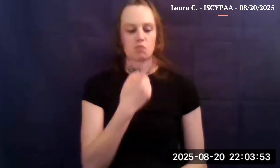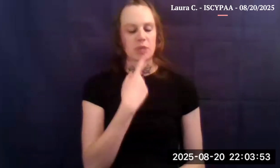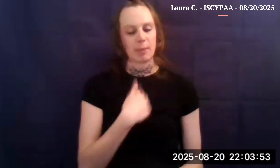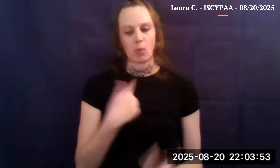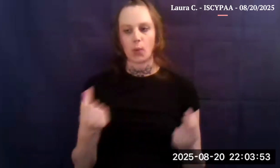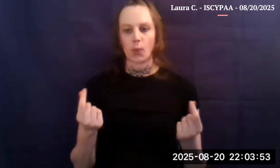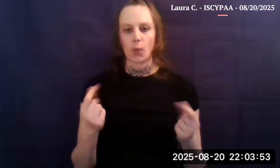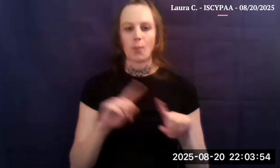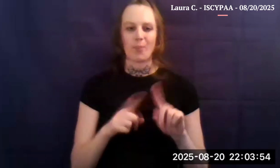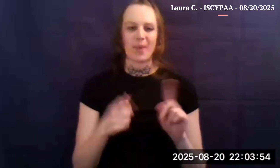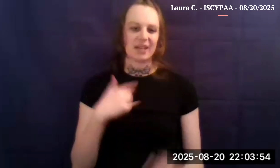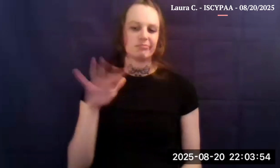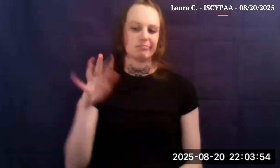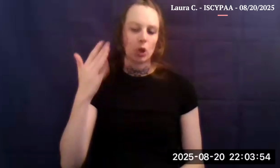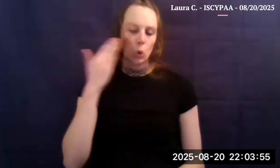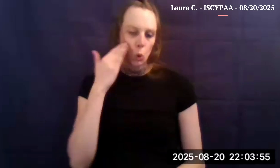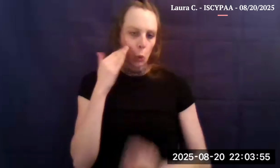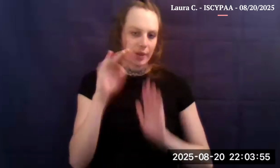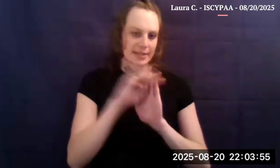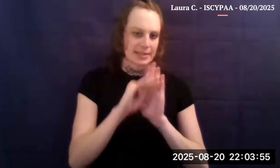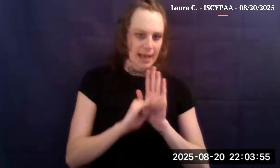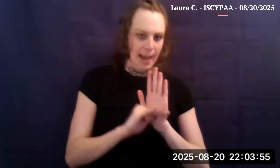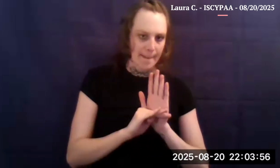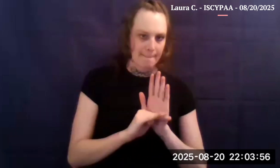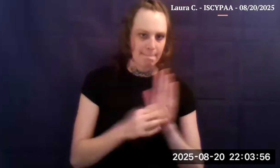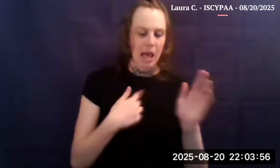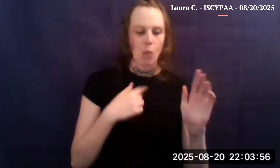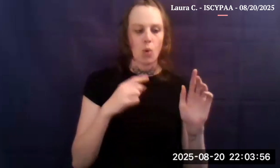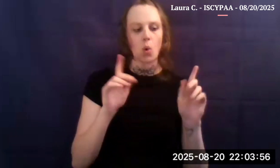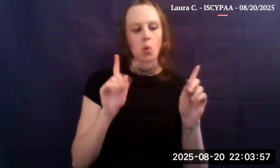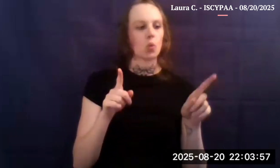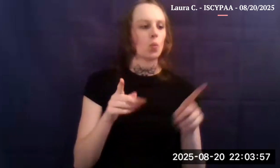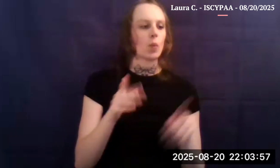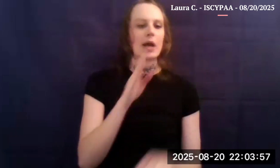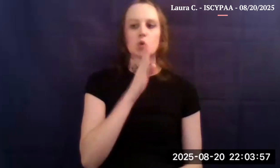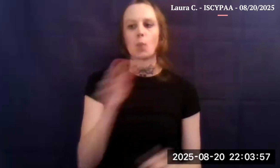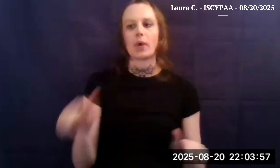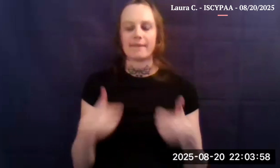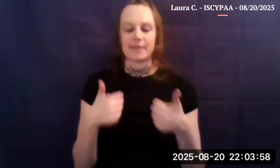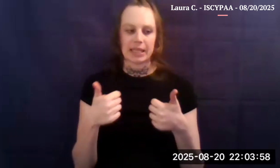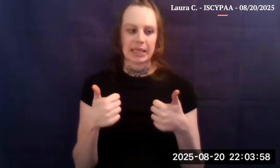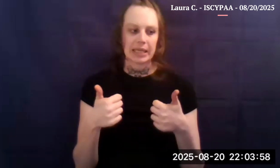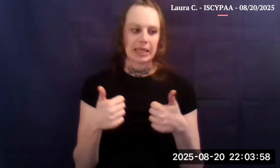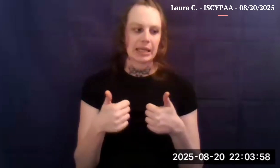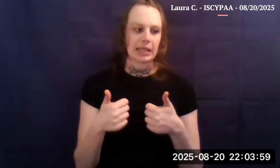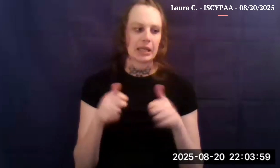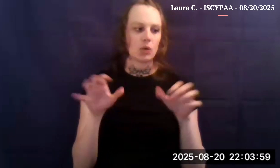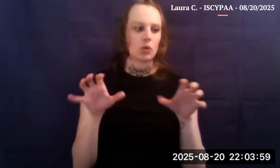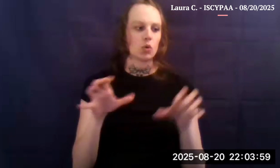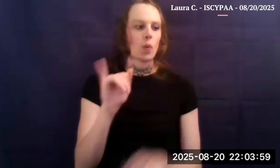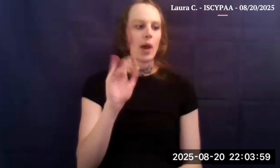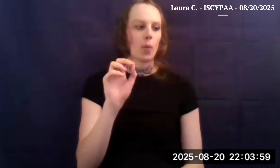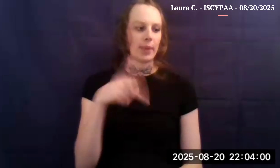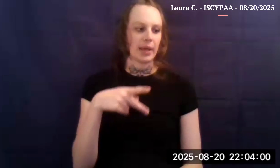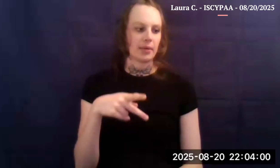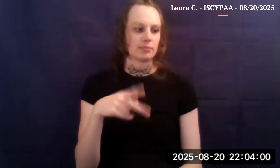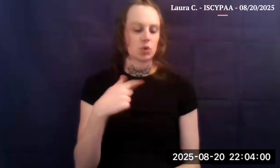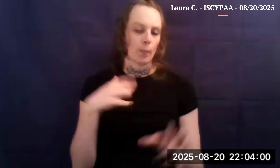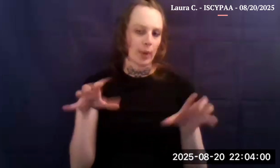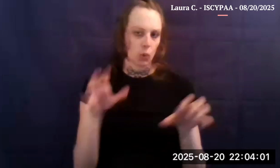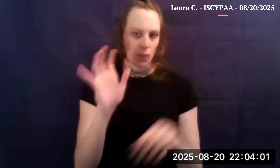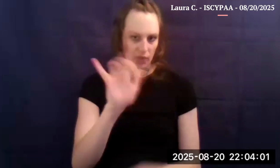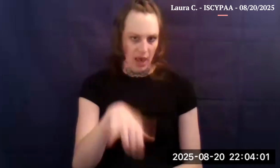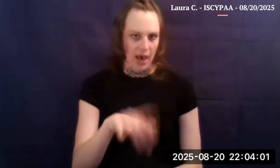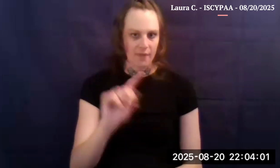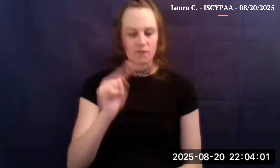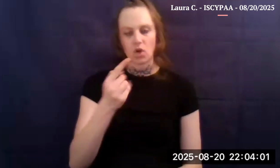like I kind of knew the steps. Like, okay, I'm gonna go into sober living. I'm gonna do IOP. So that's what I did. The first